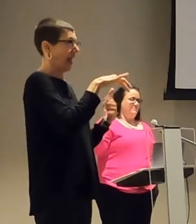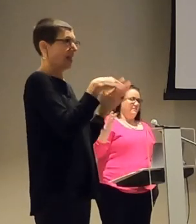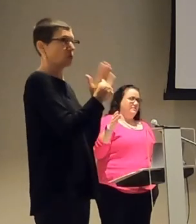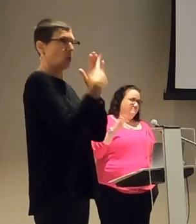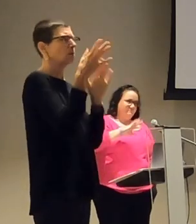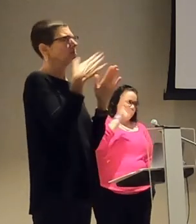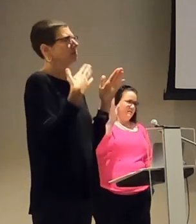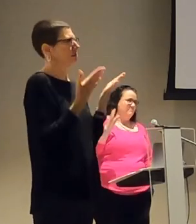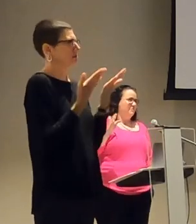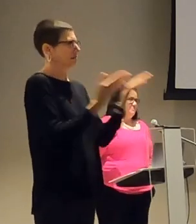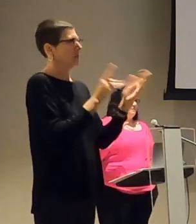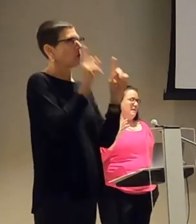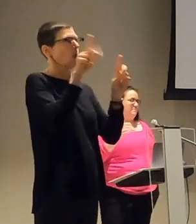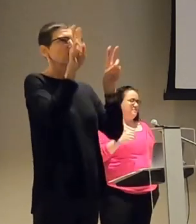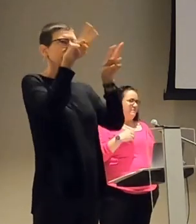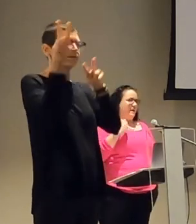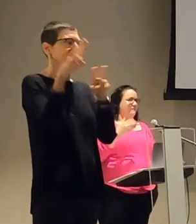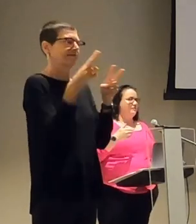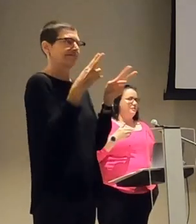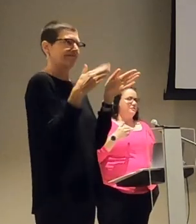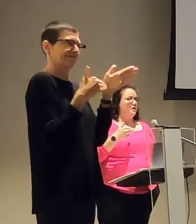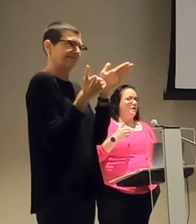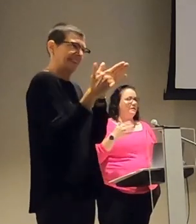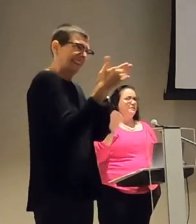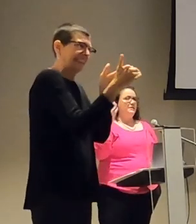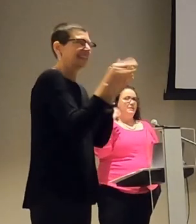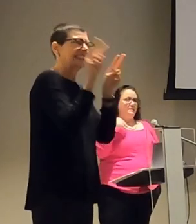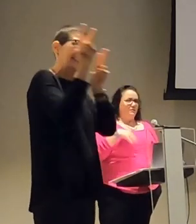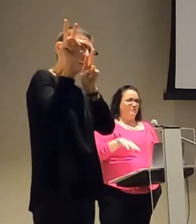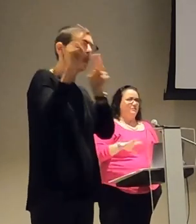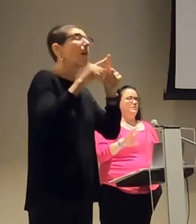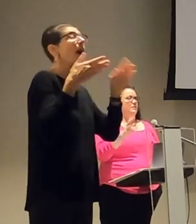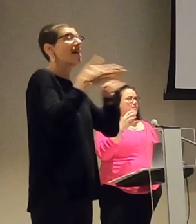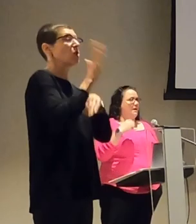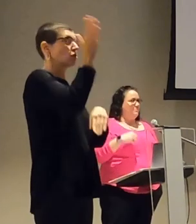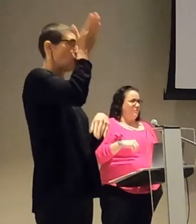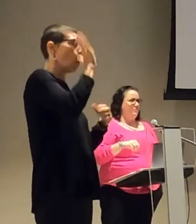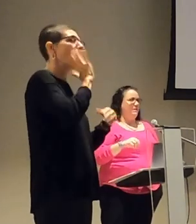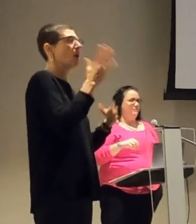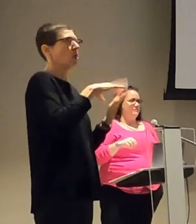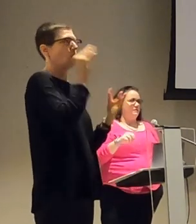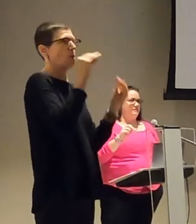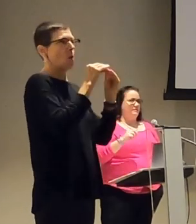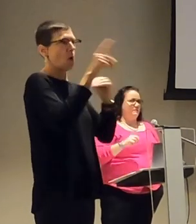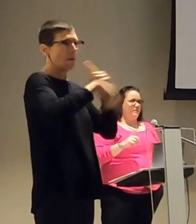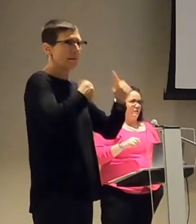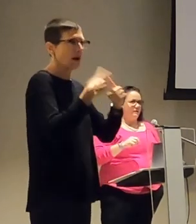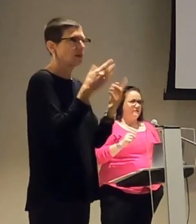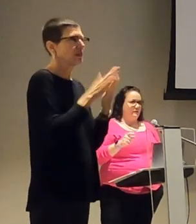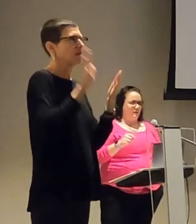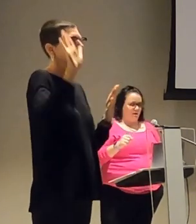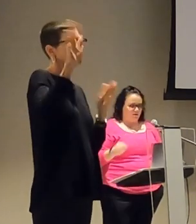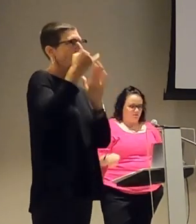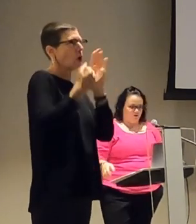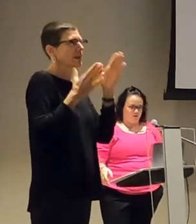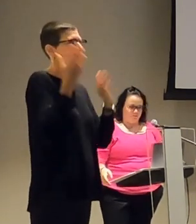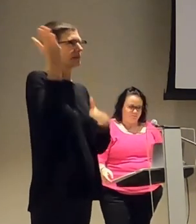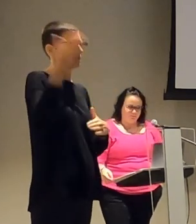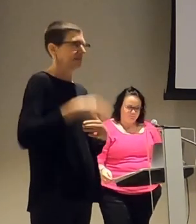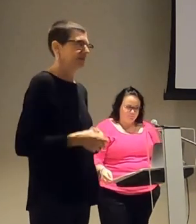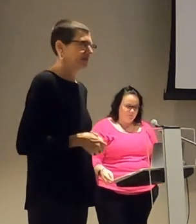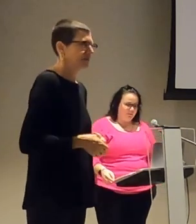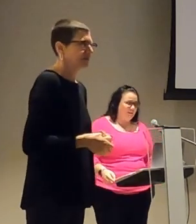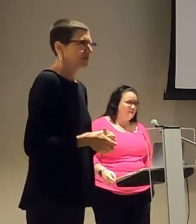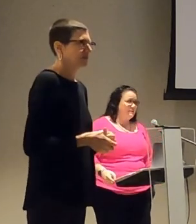I recommend seeing it multiple times. But after her talk, you'll learn a lot more about some of the artists in that